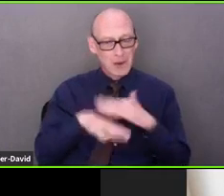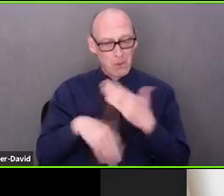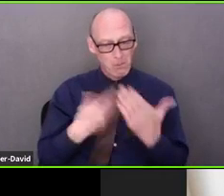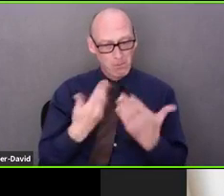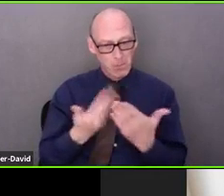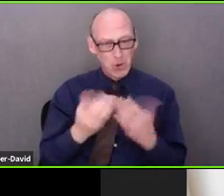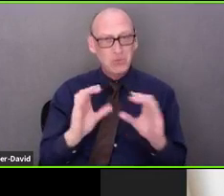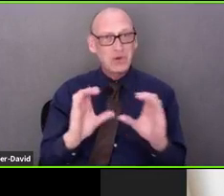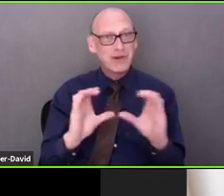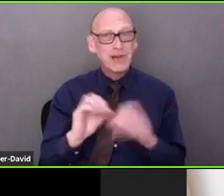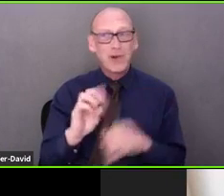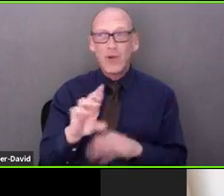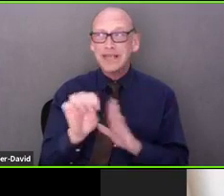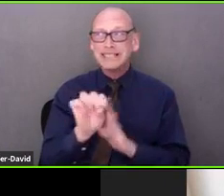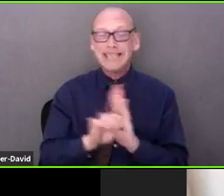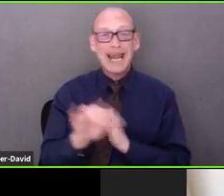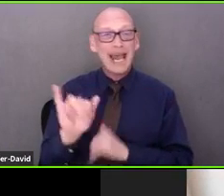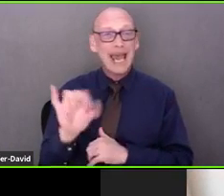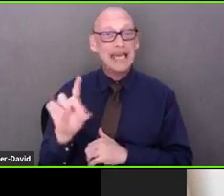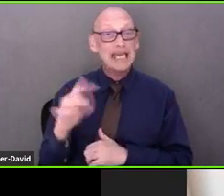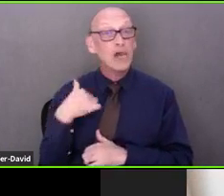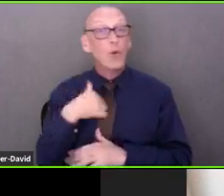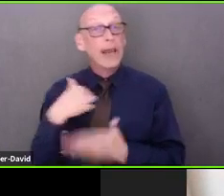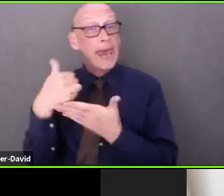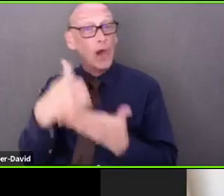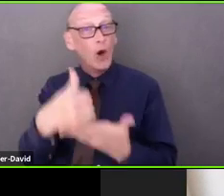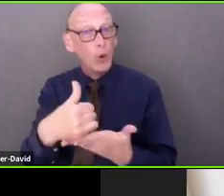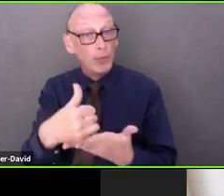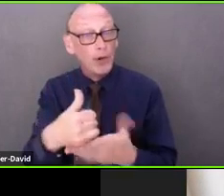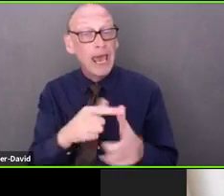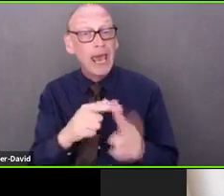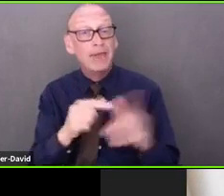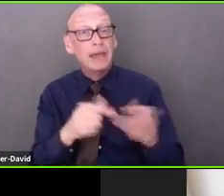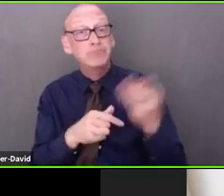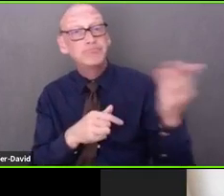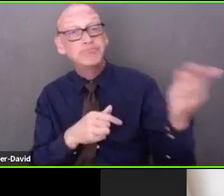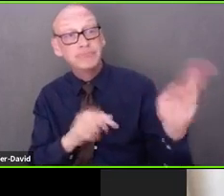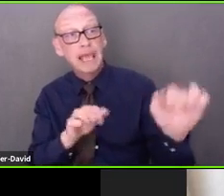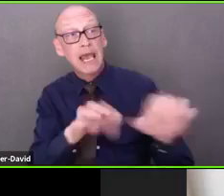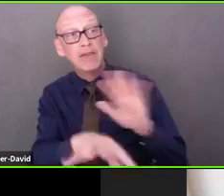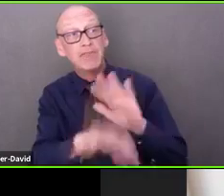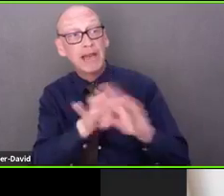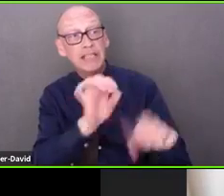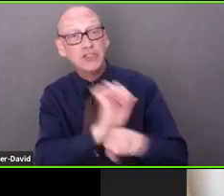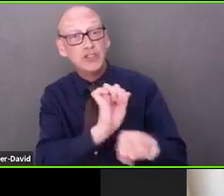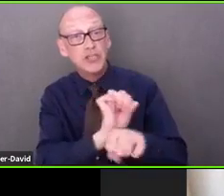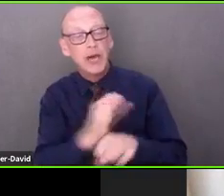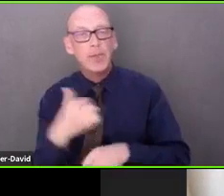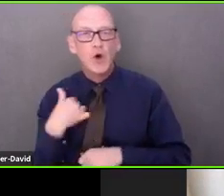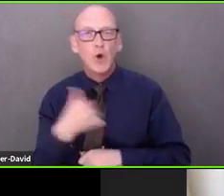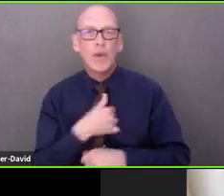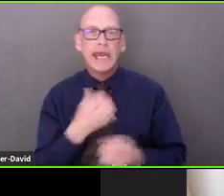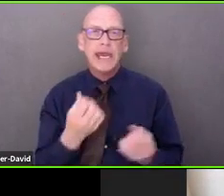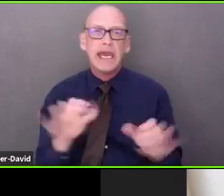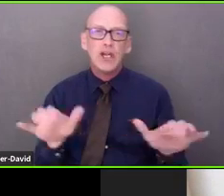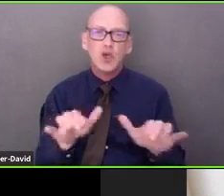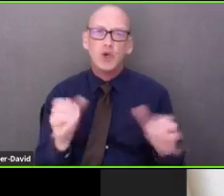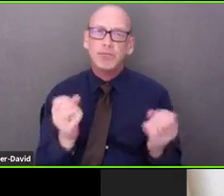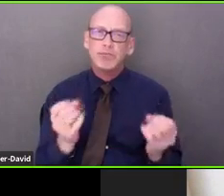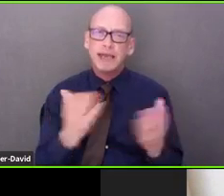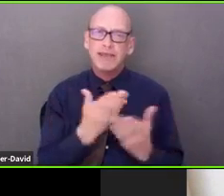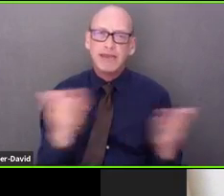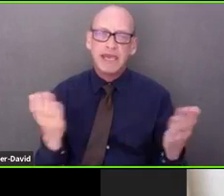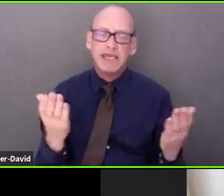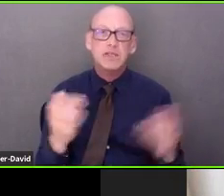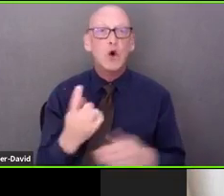ID. We can help them obtain those things so they can actually be viably employed in the community. So we do a number of things, but one of